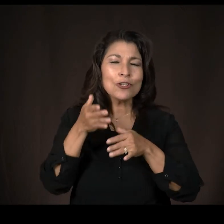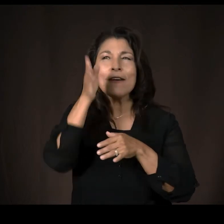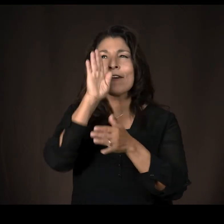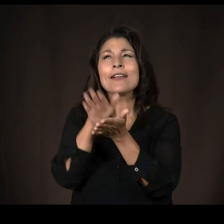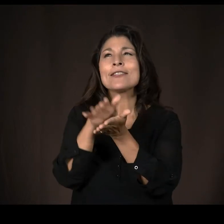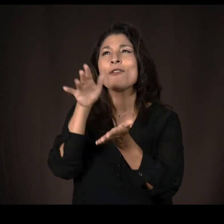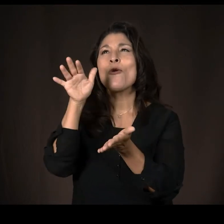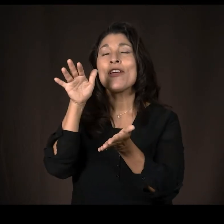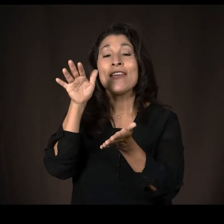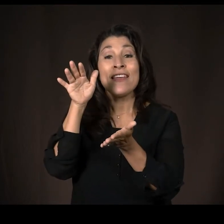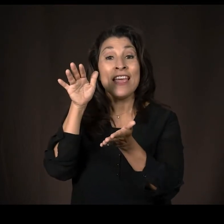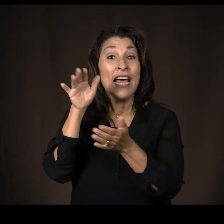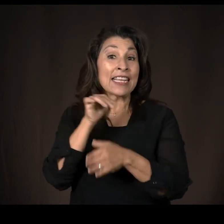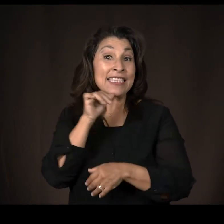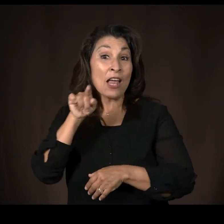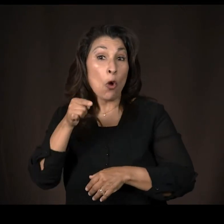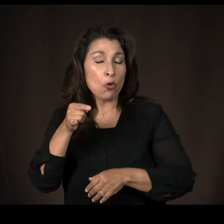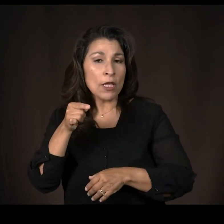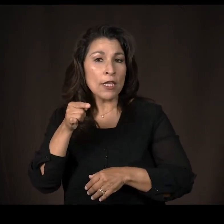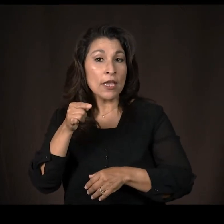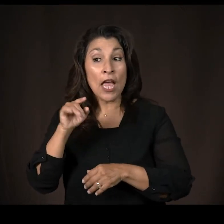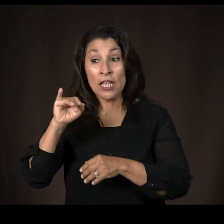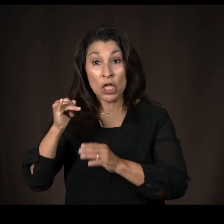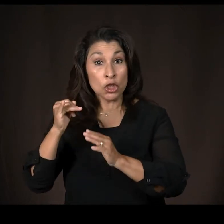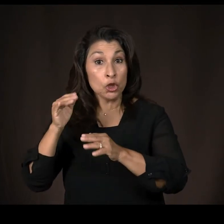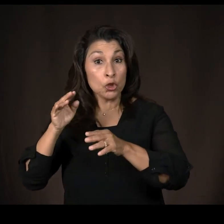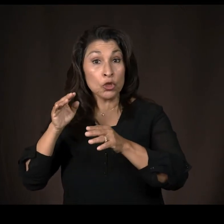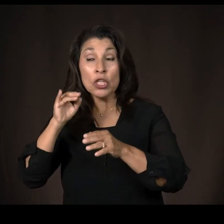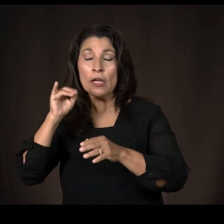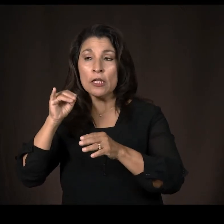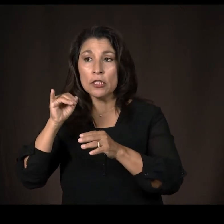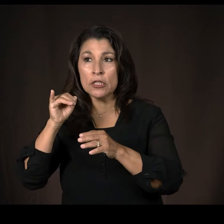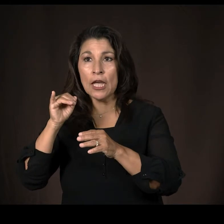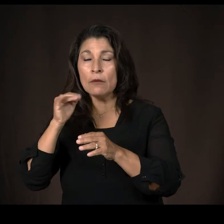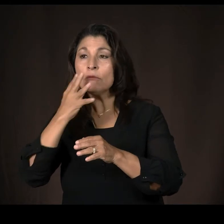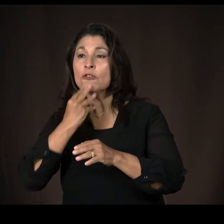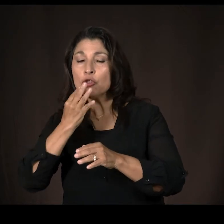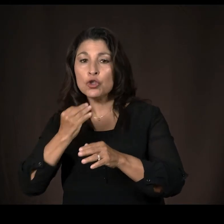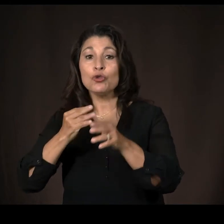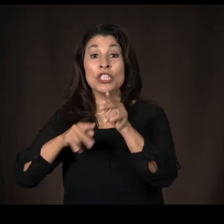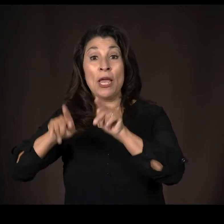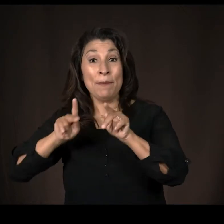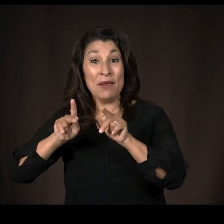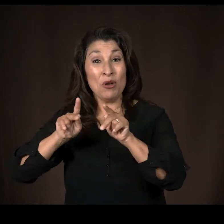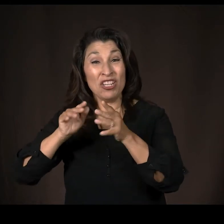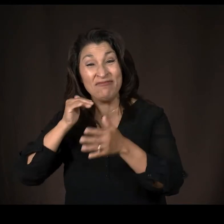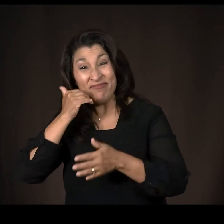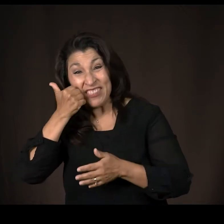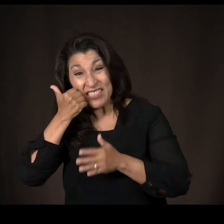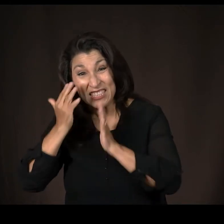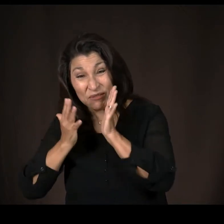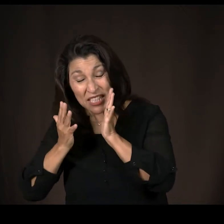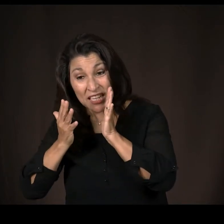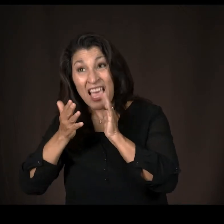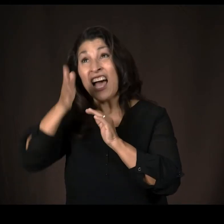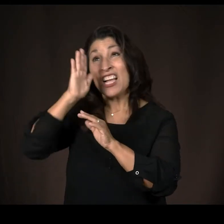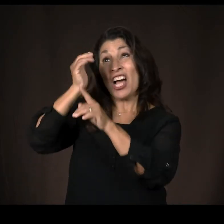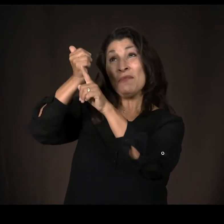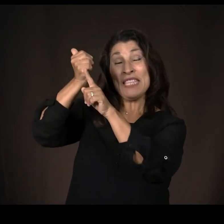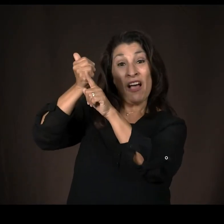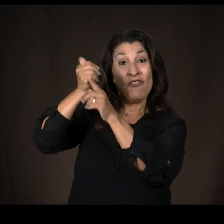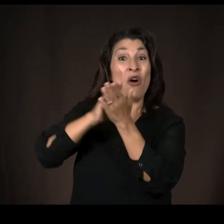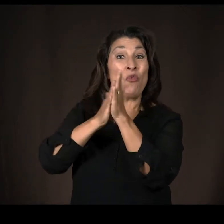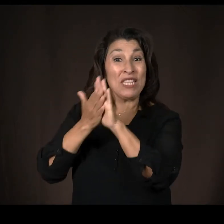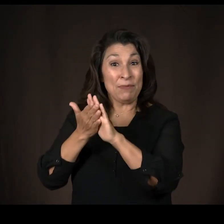glory. Because not only were the Jewish people being disgraced, God was being disgraced. You see,